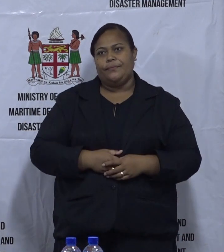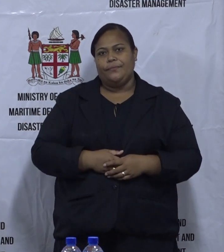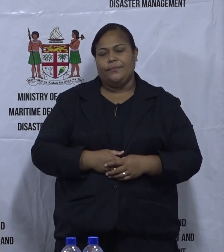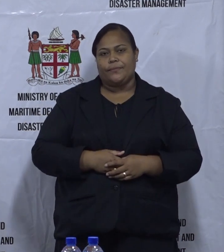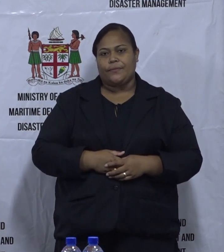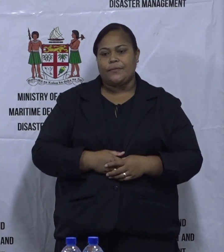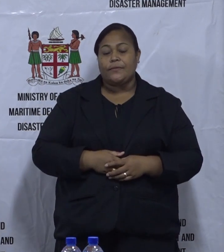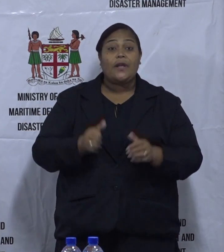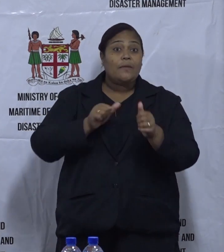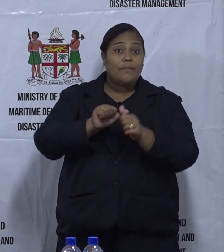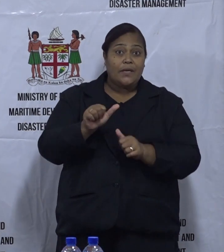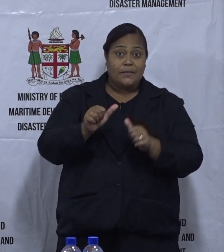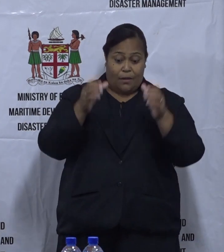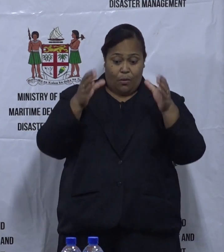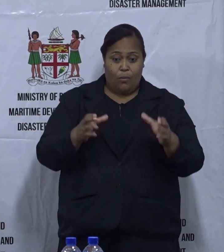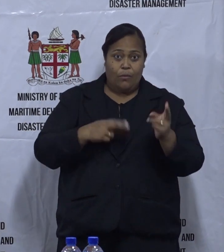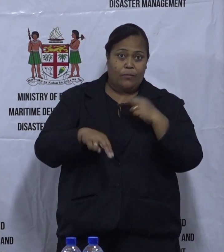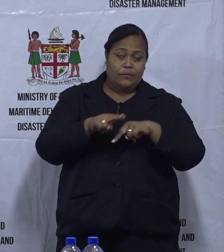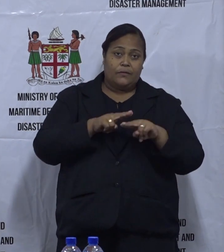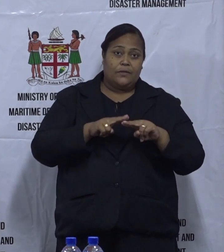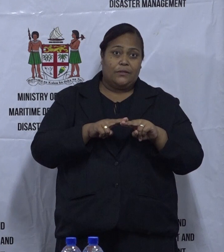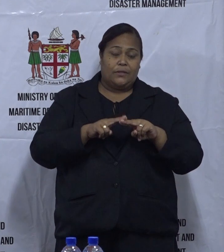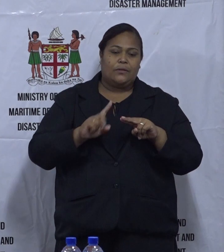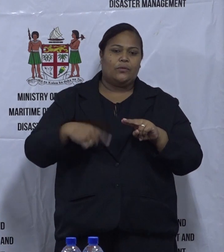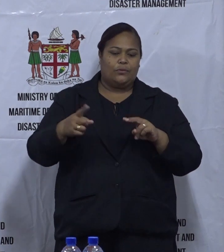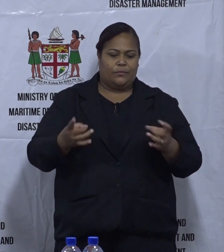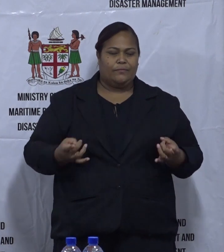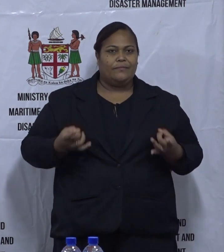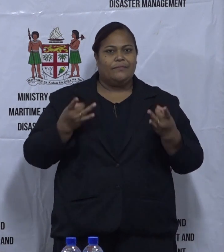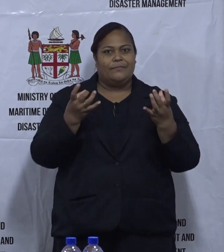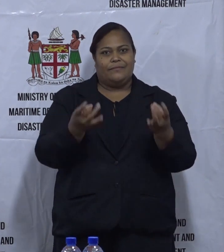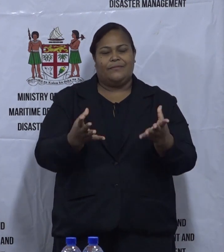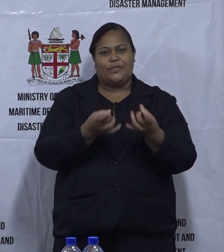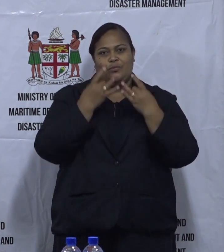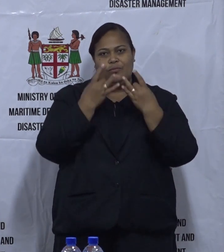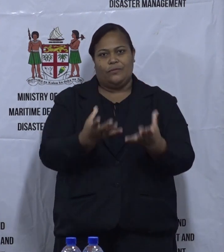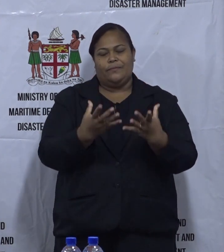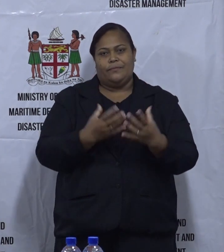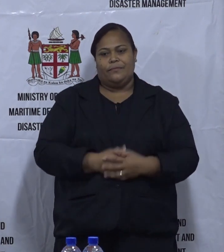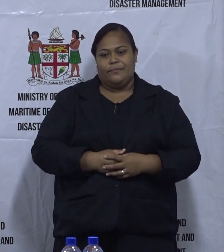best that the whole of Fiji keeps on preparing and be on the alert.